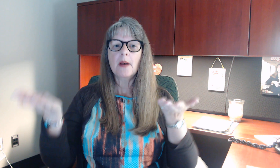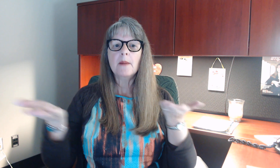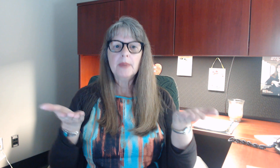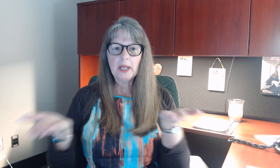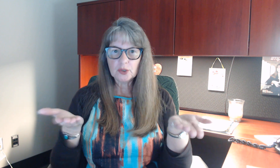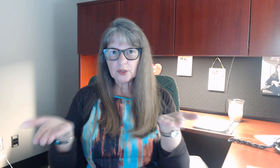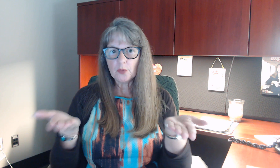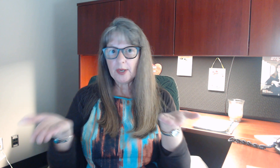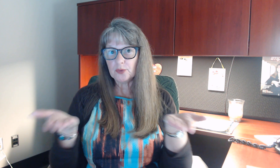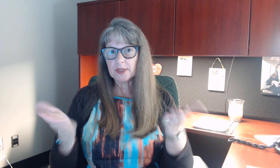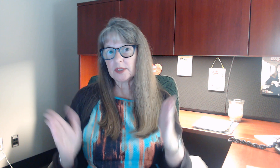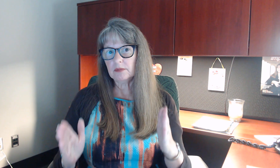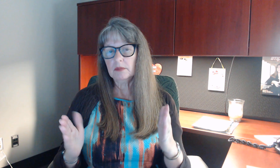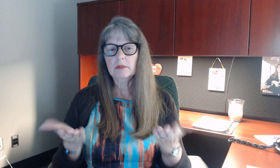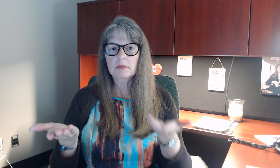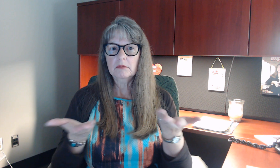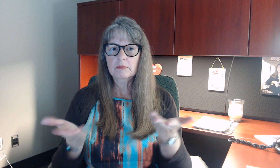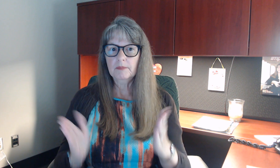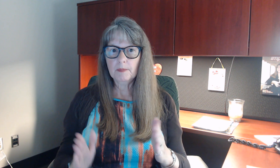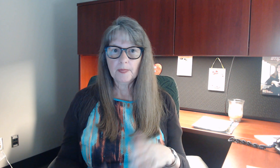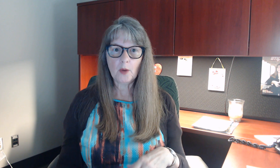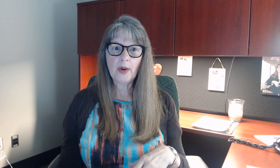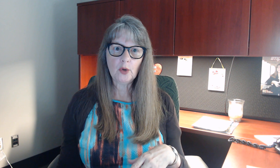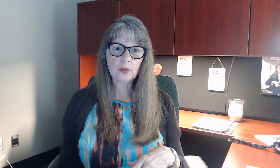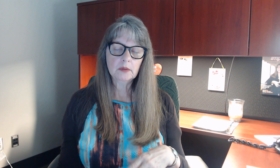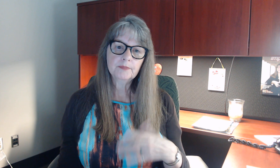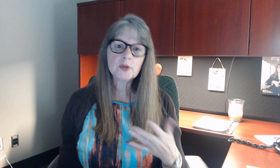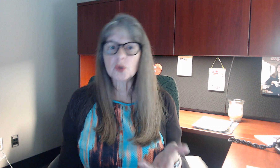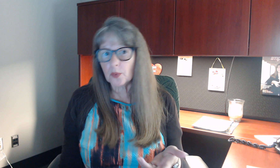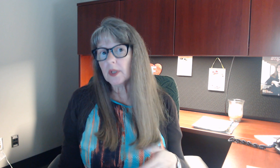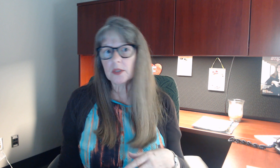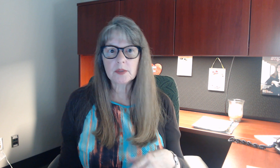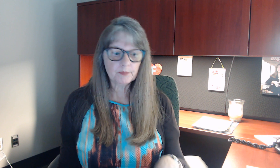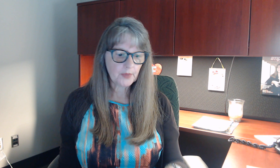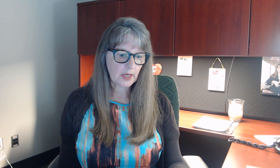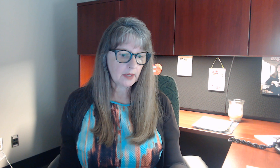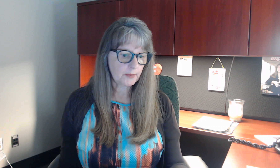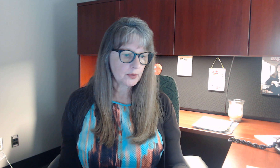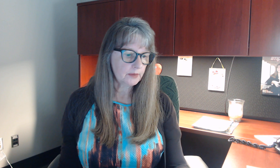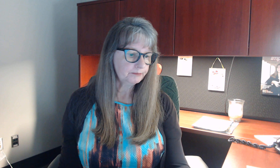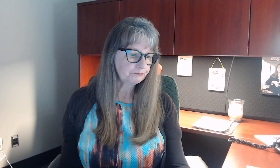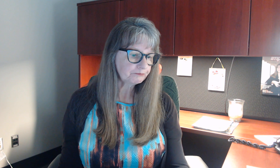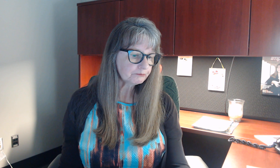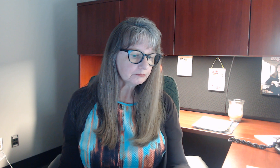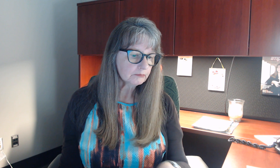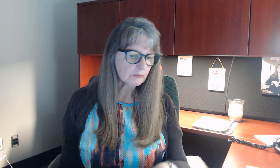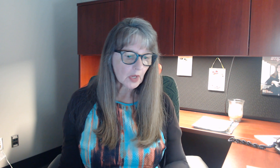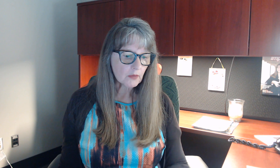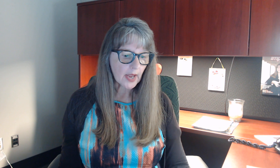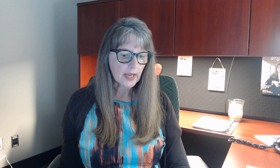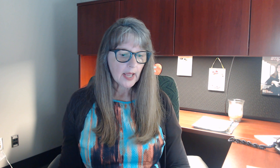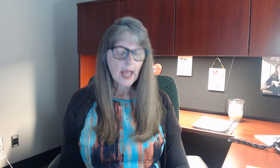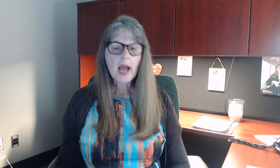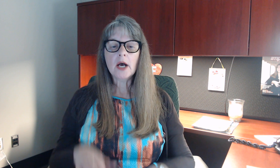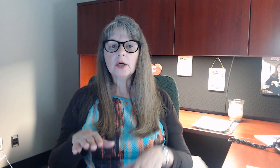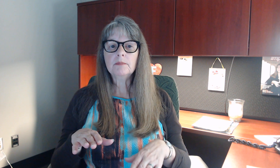But I usually do waitress, a waiter, stewardess, that kind of person. Okay. Remember